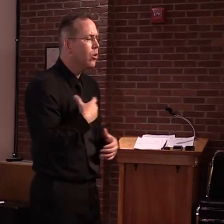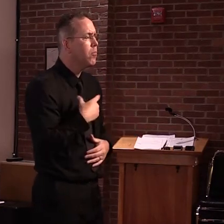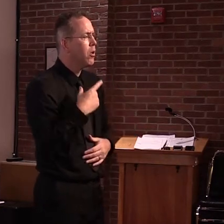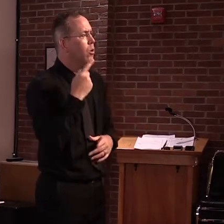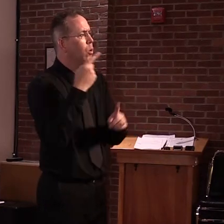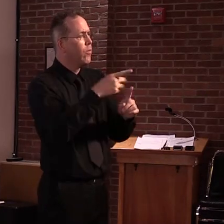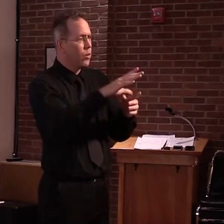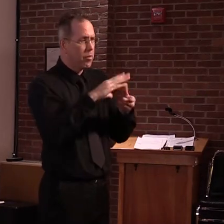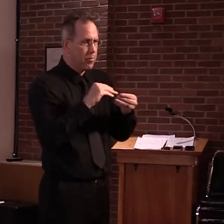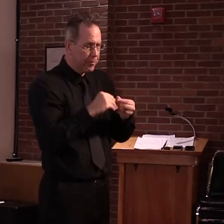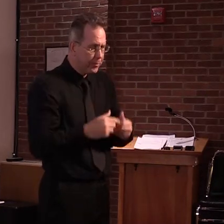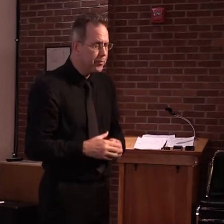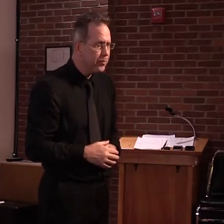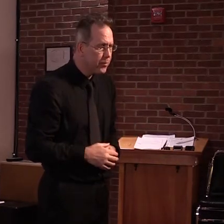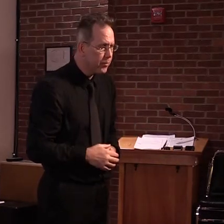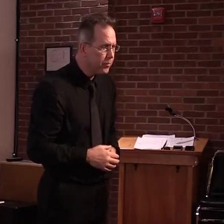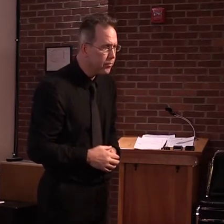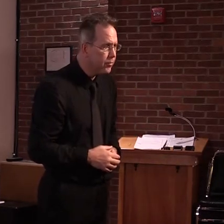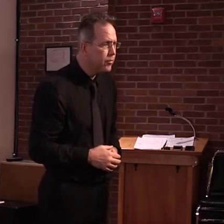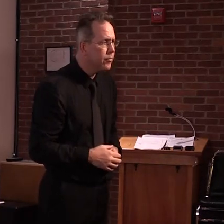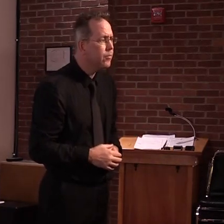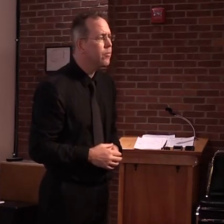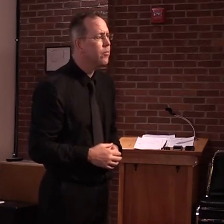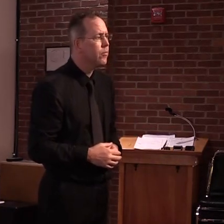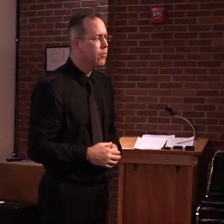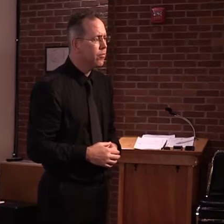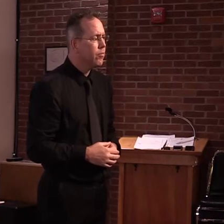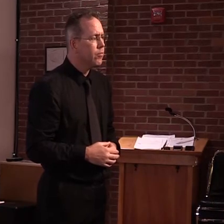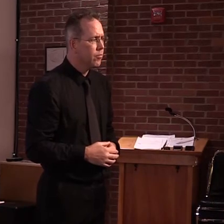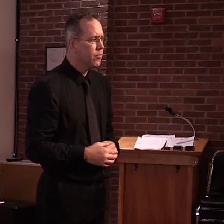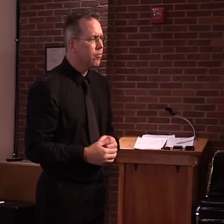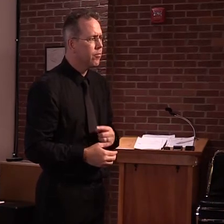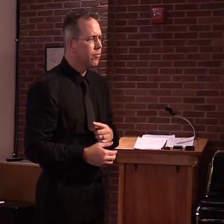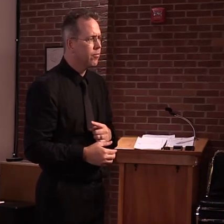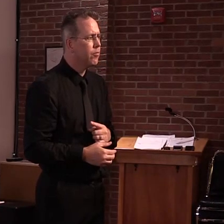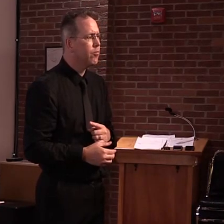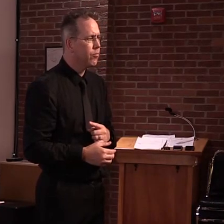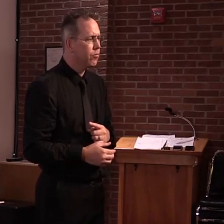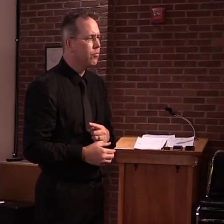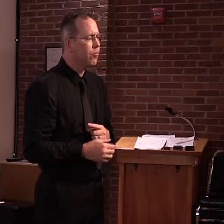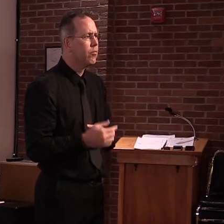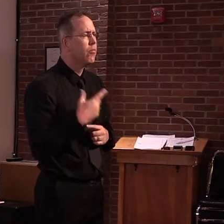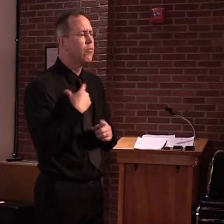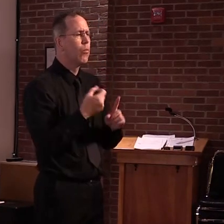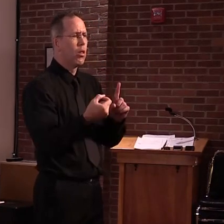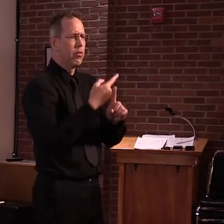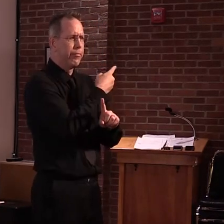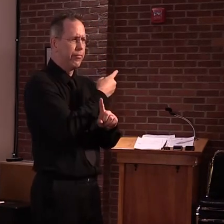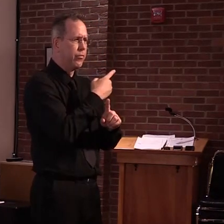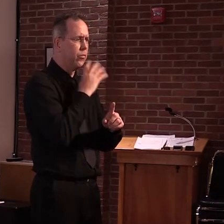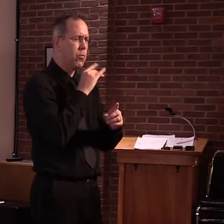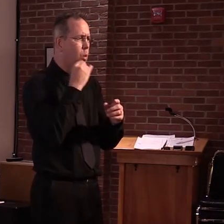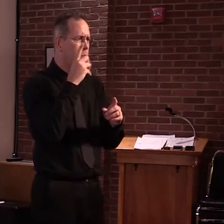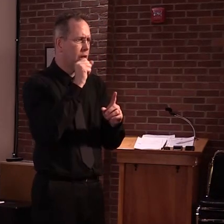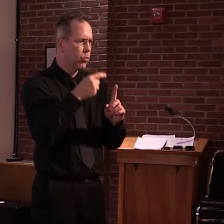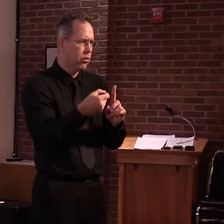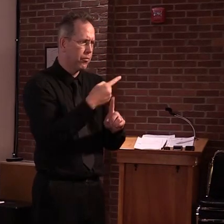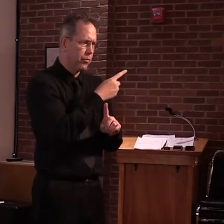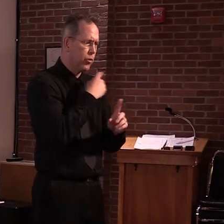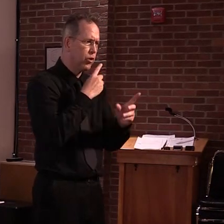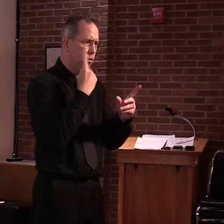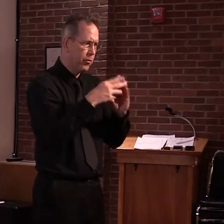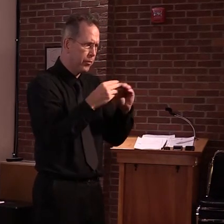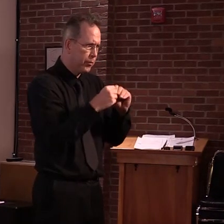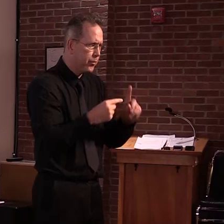not bringing a subject that's not even related to this up, but I need to. Dr. Levine